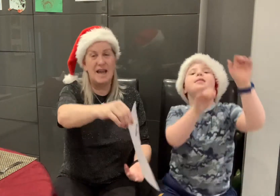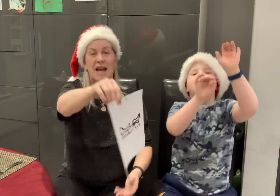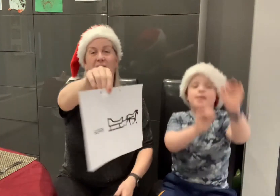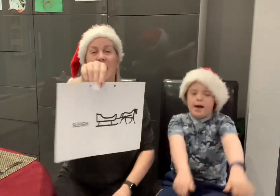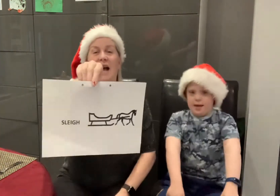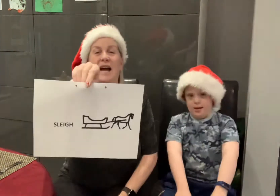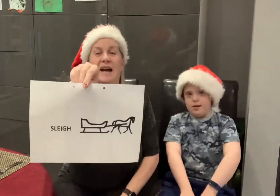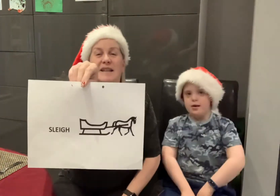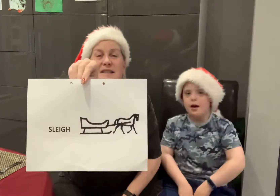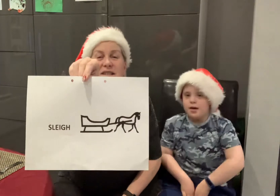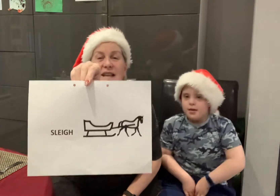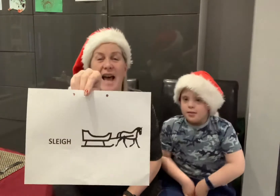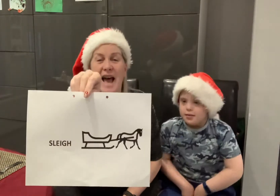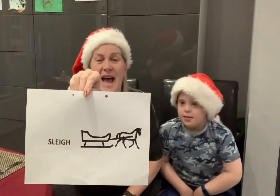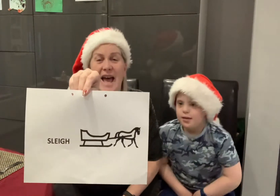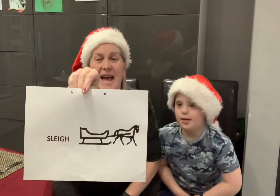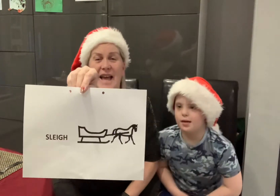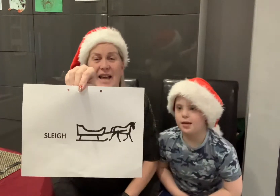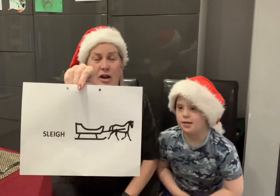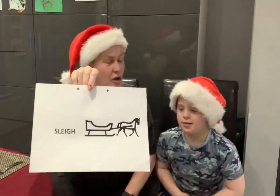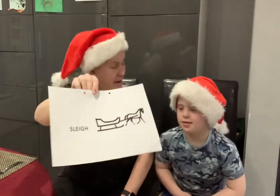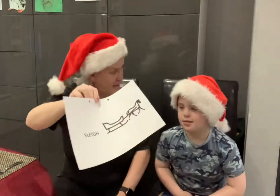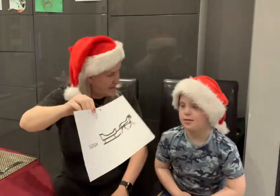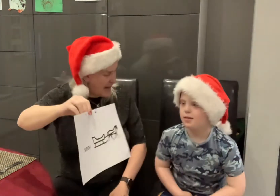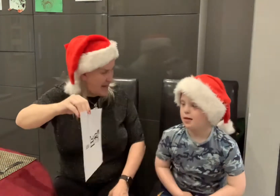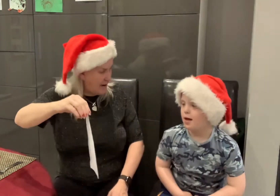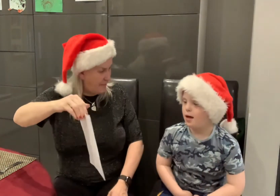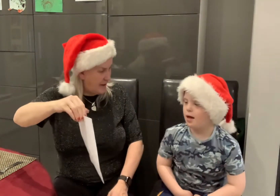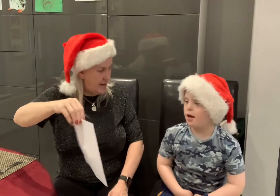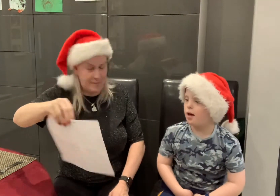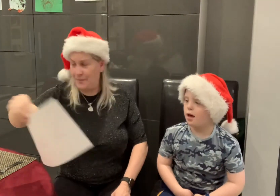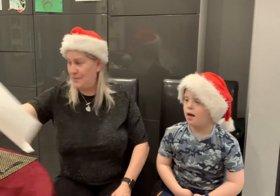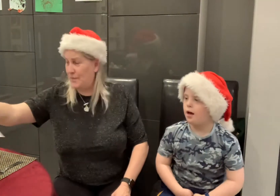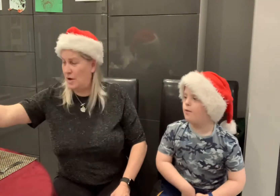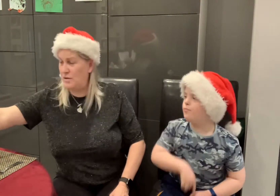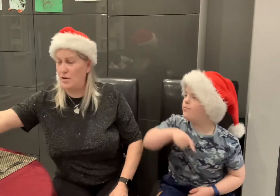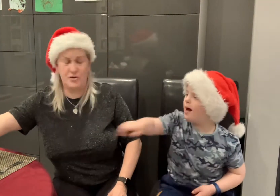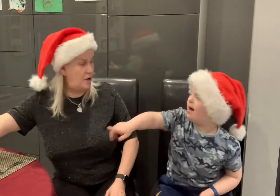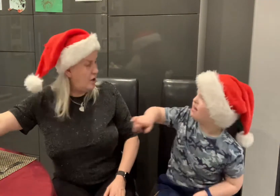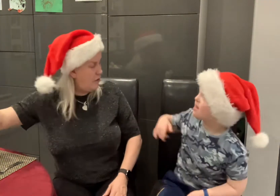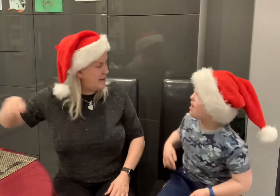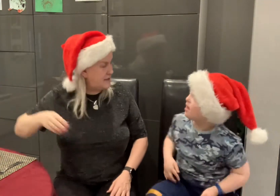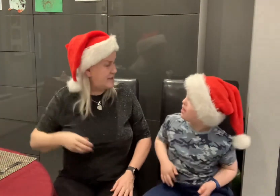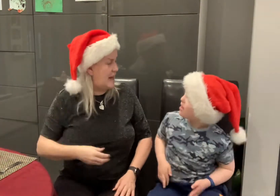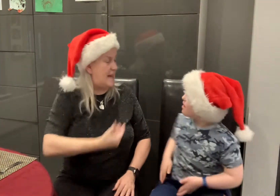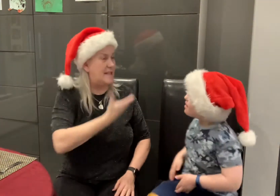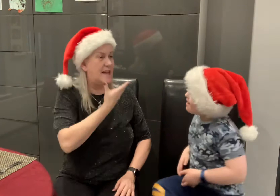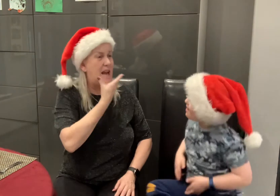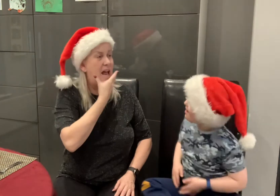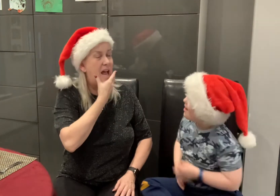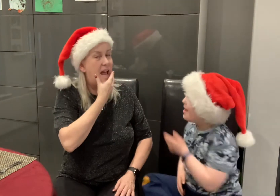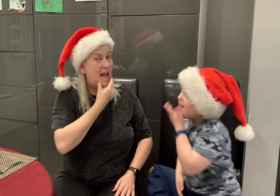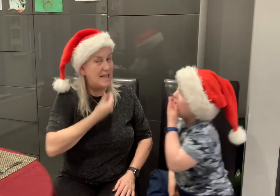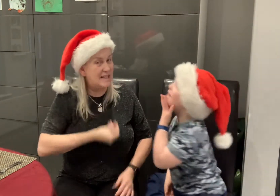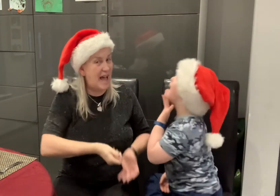Away ye. Sleigh. Who has a sleigh, Alfie? Who has a sleigh? Is it...